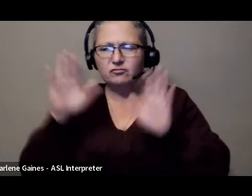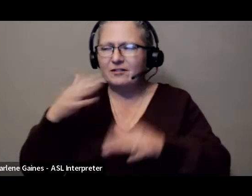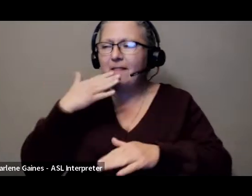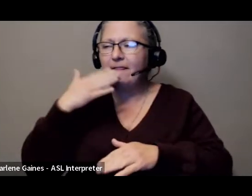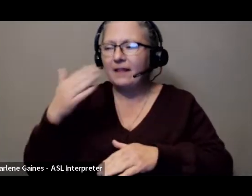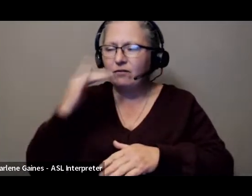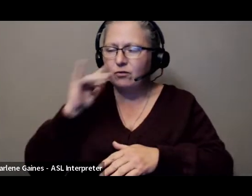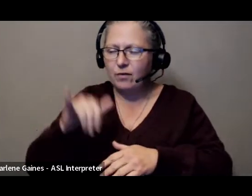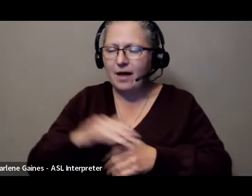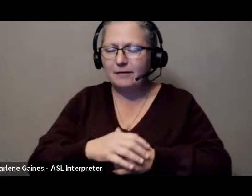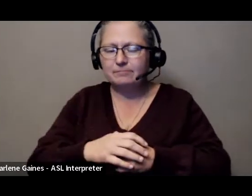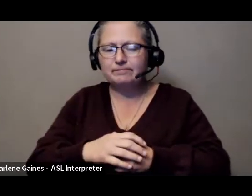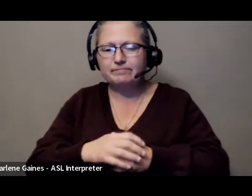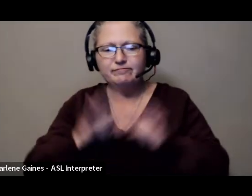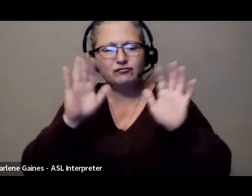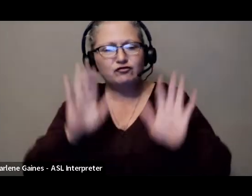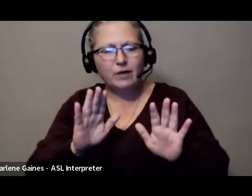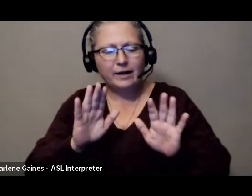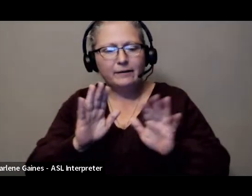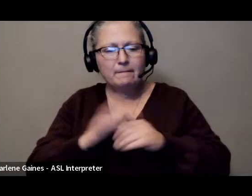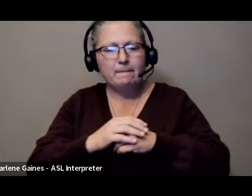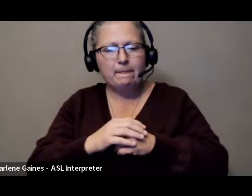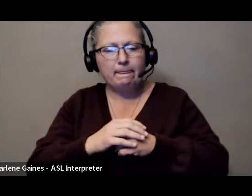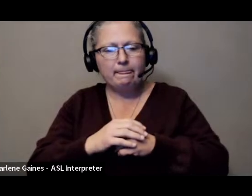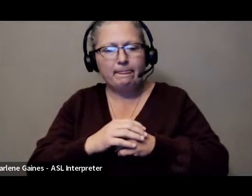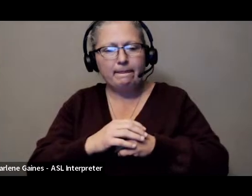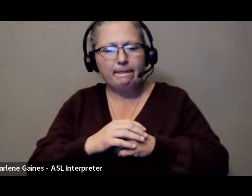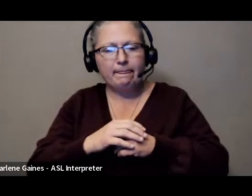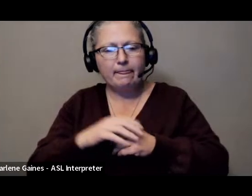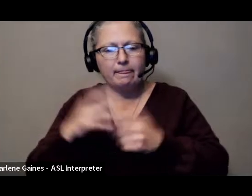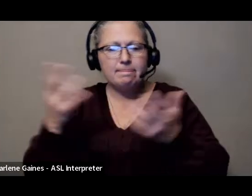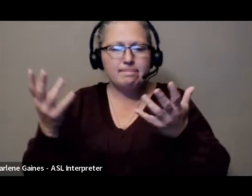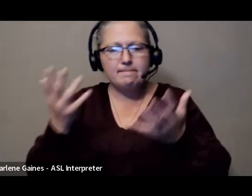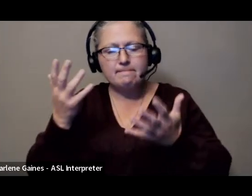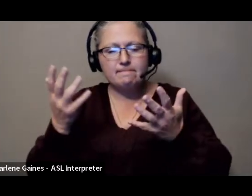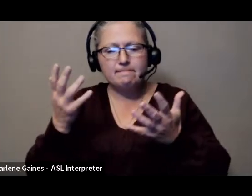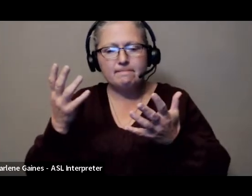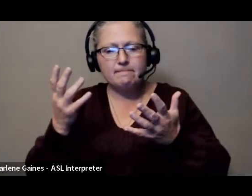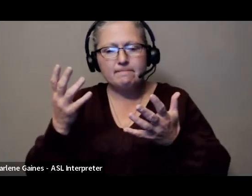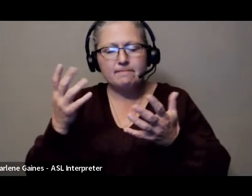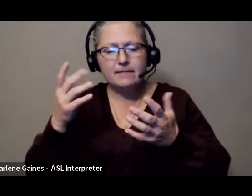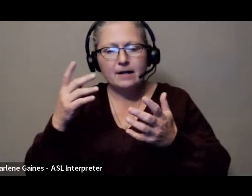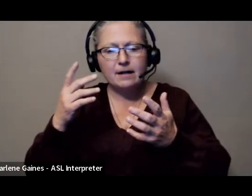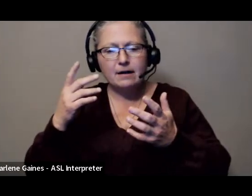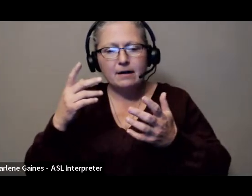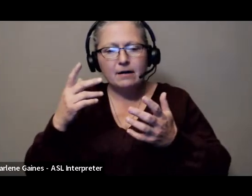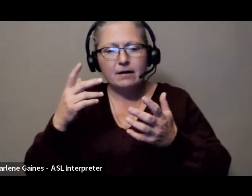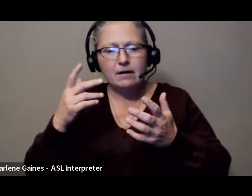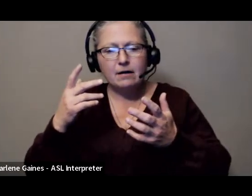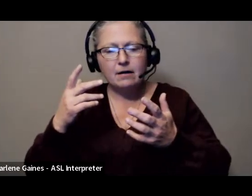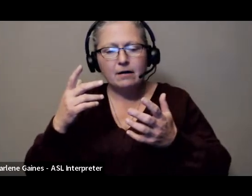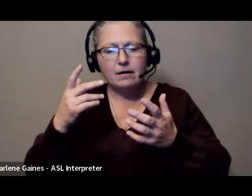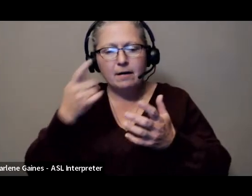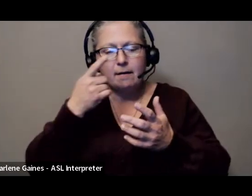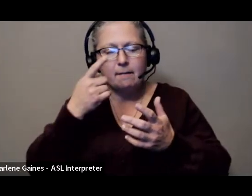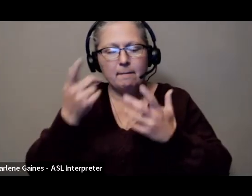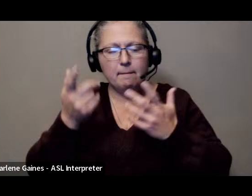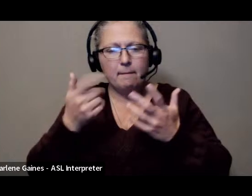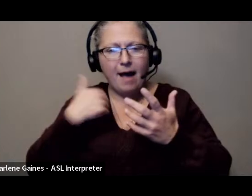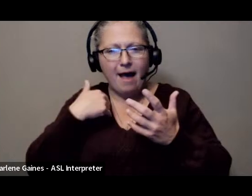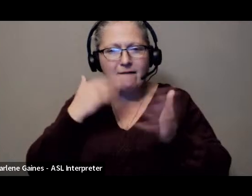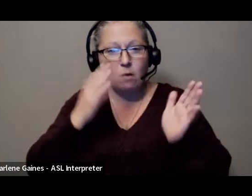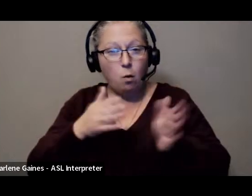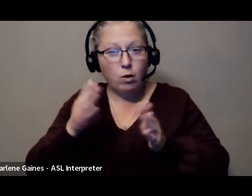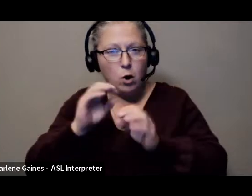that. Great. So I guess since there isn't an order, there's